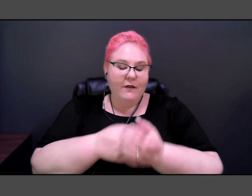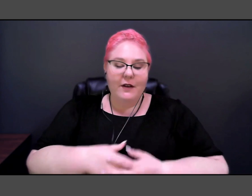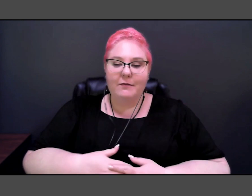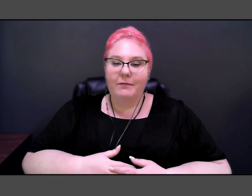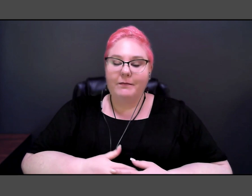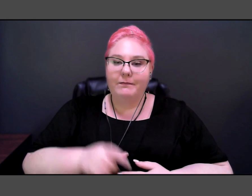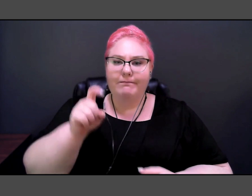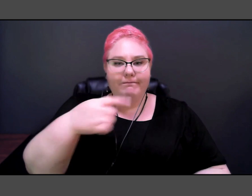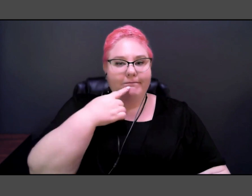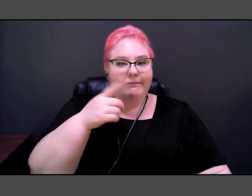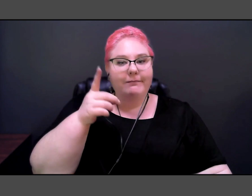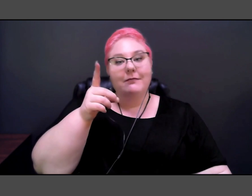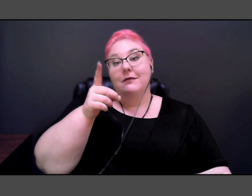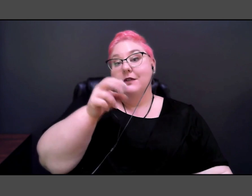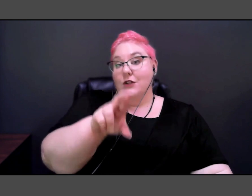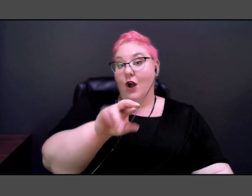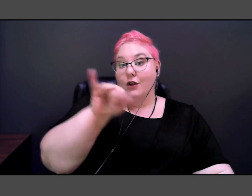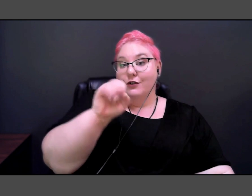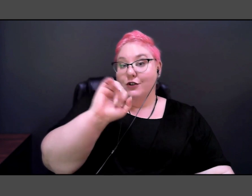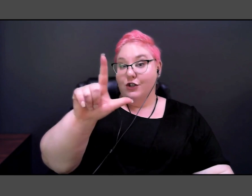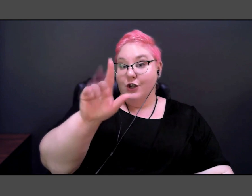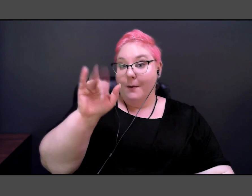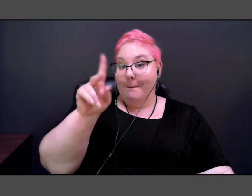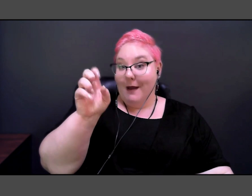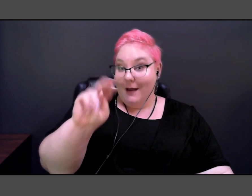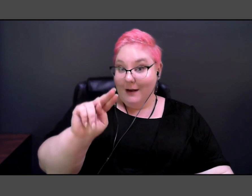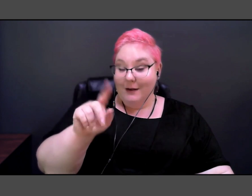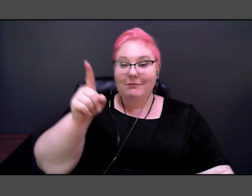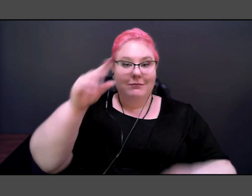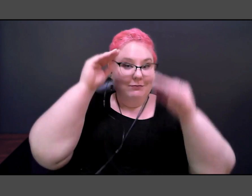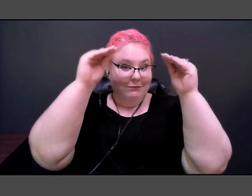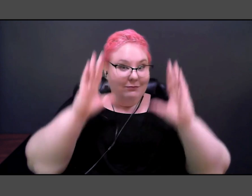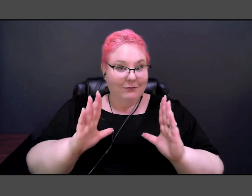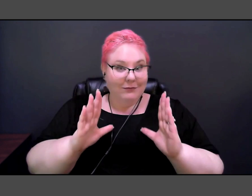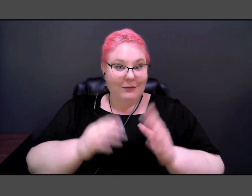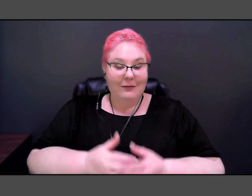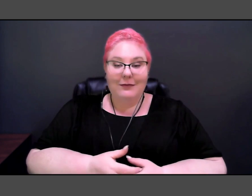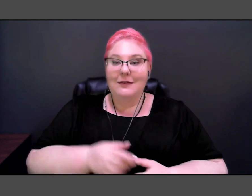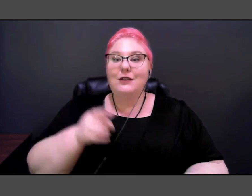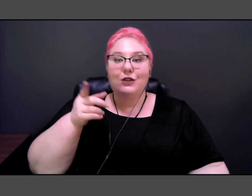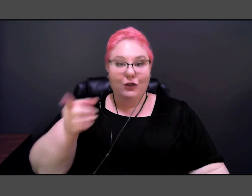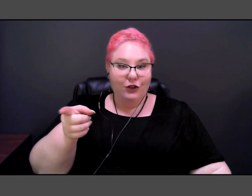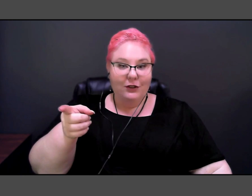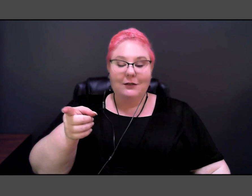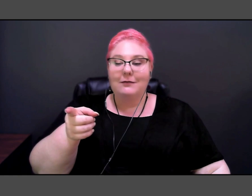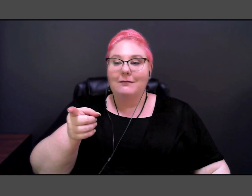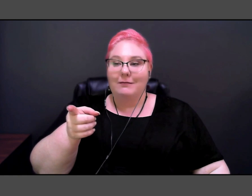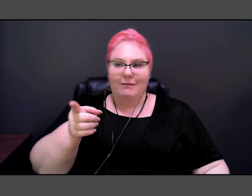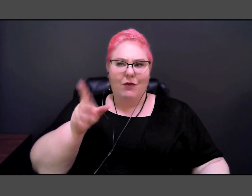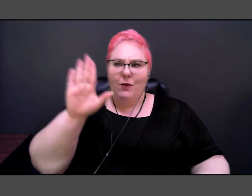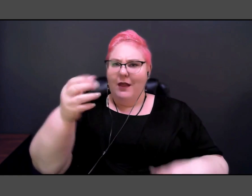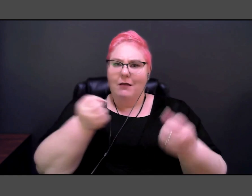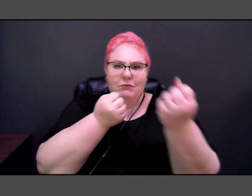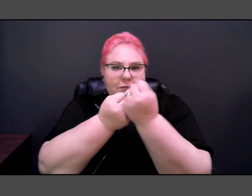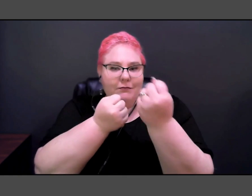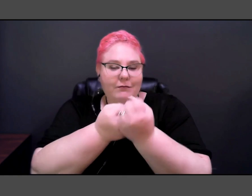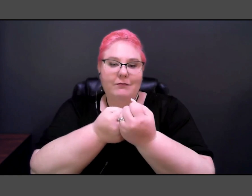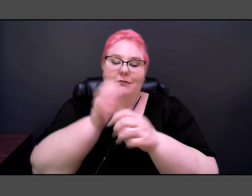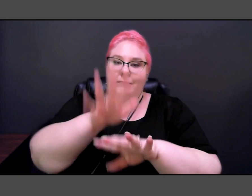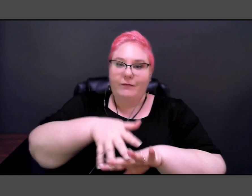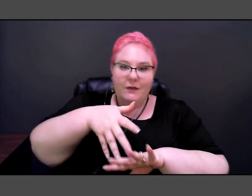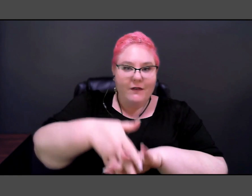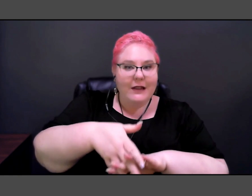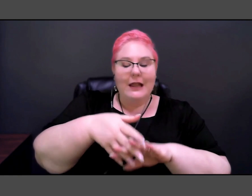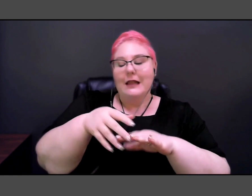Biden, she's an educator. She has been also a champion of native language preservation